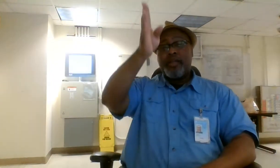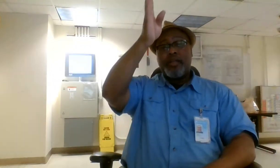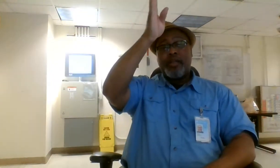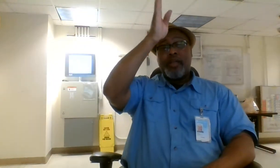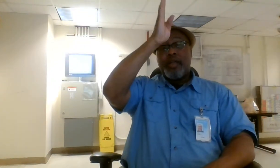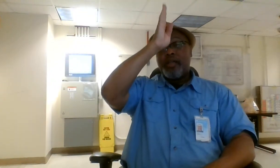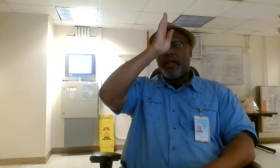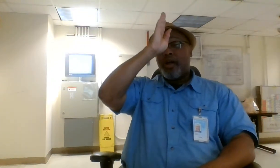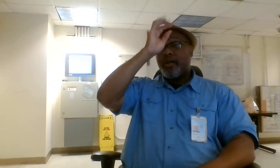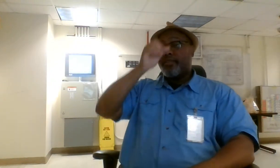God.